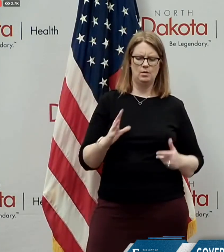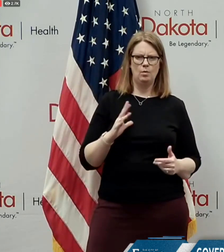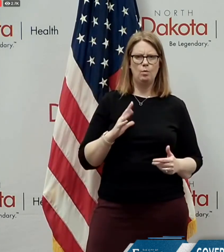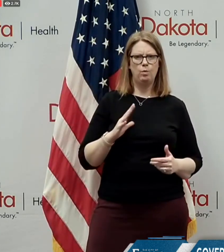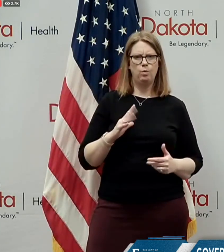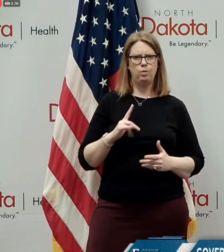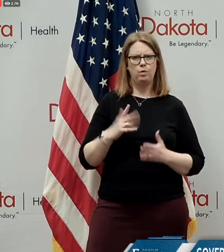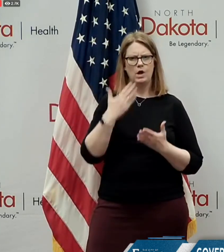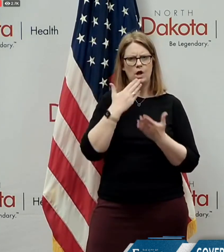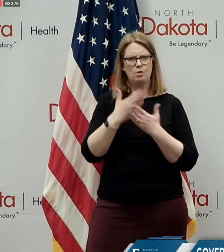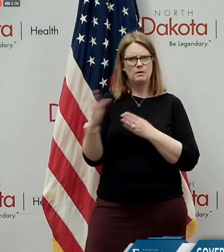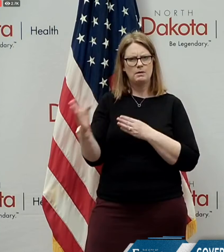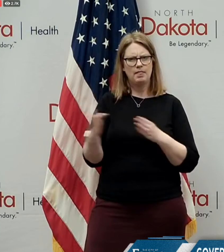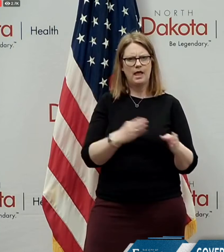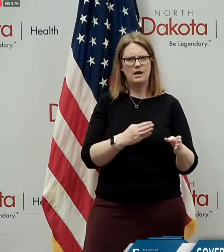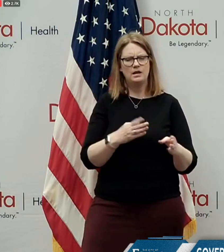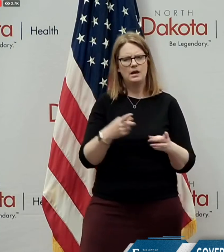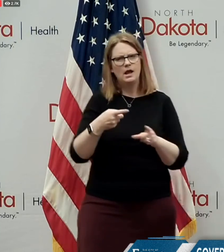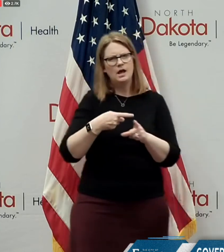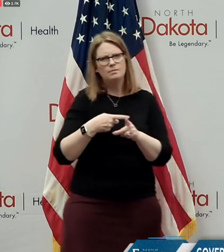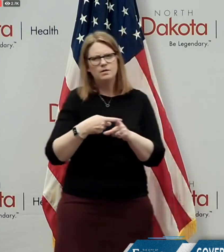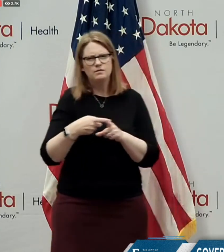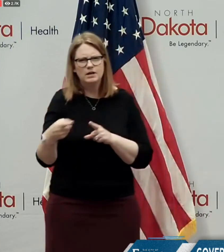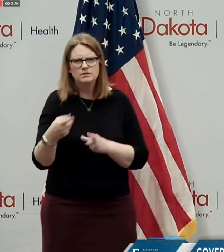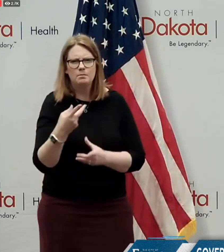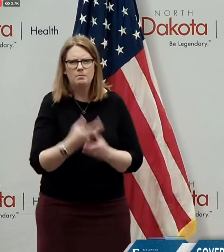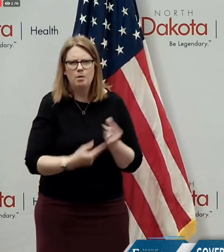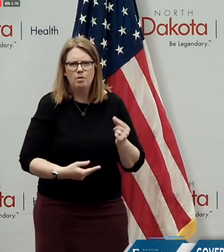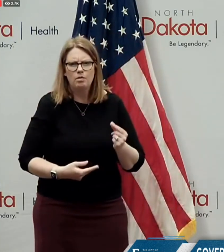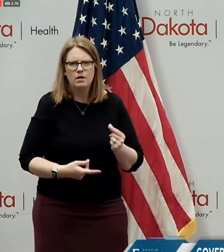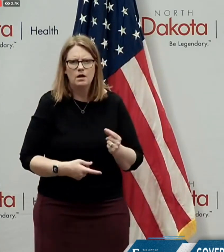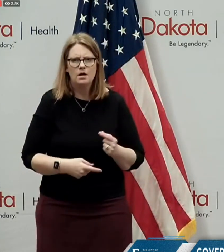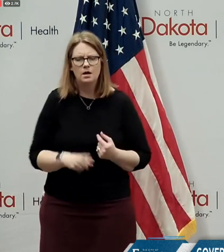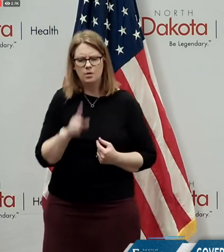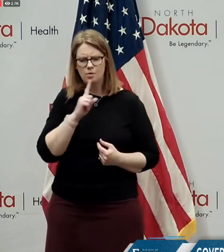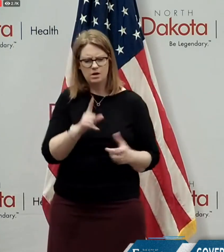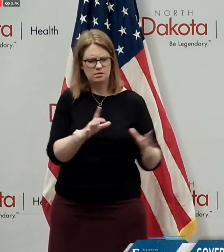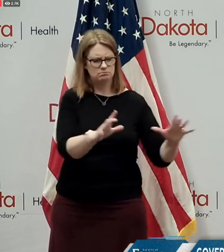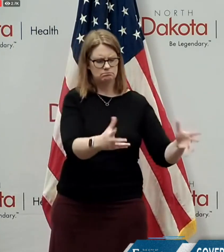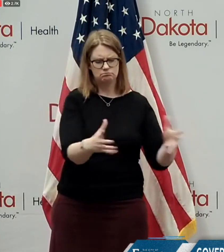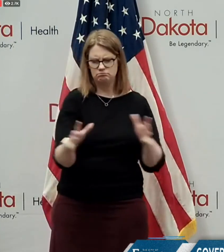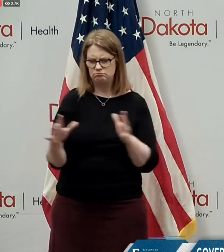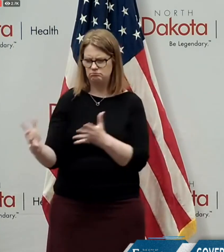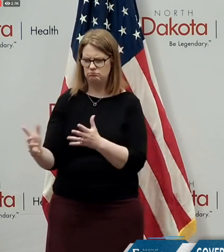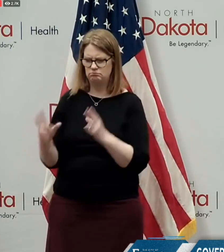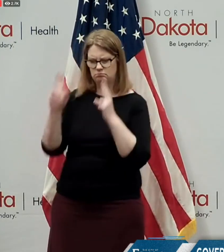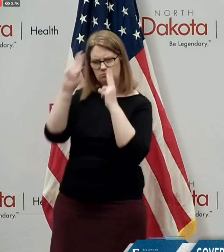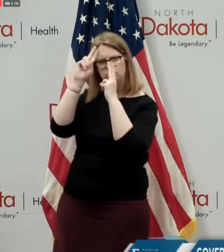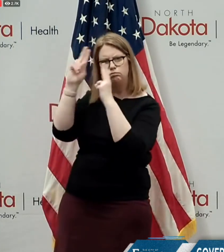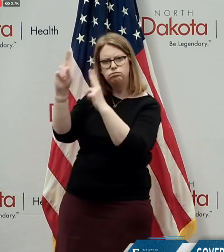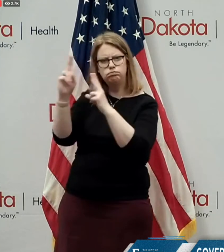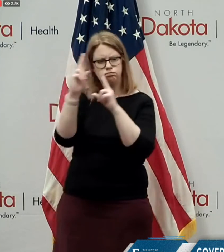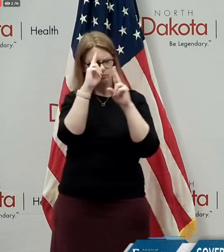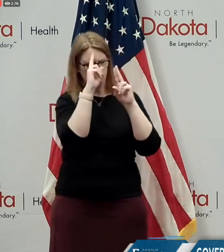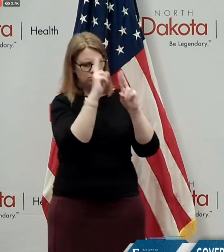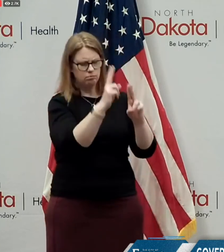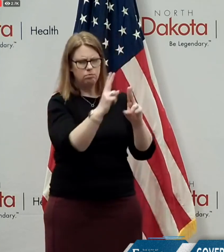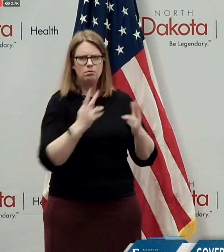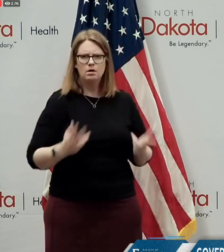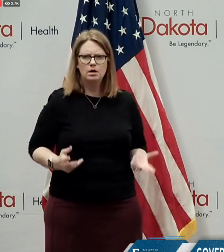professionalism, a lot of it. And again, it was from both sides. We were there to do a